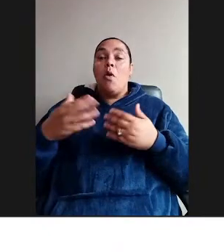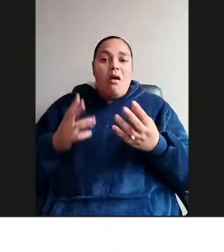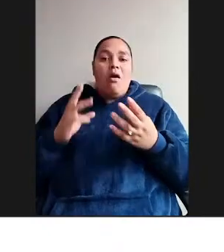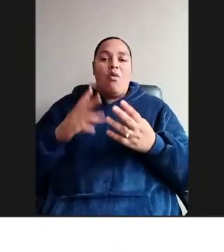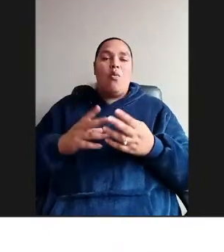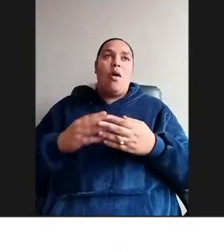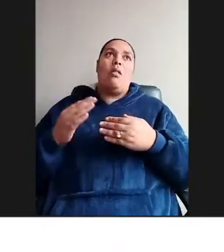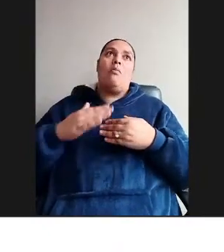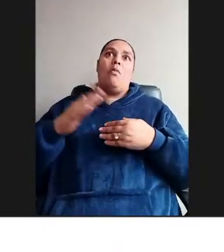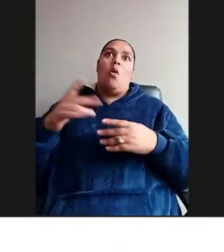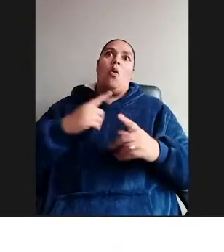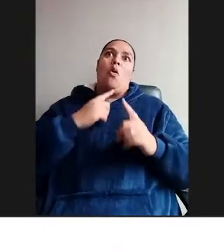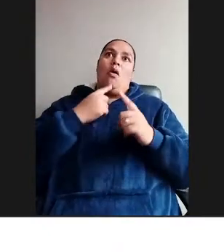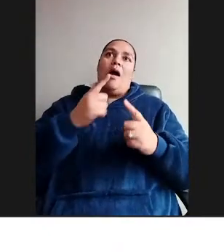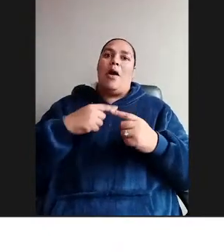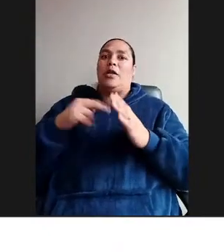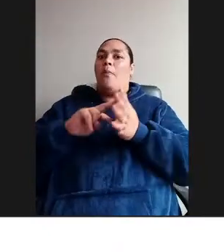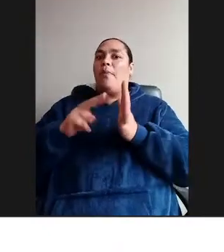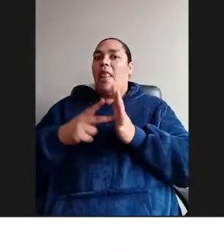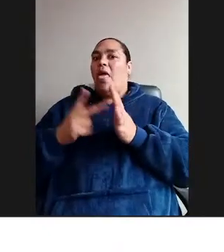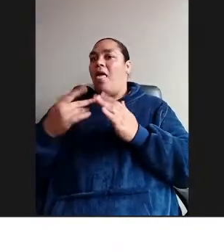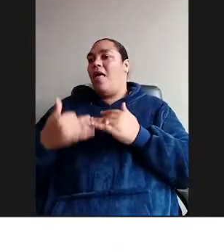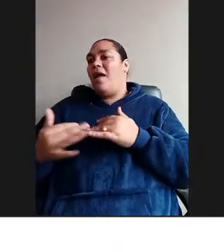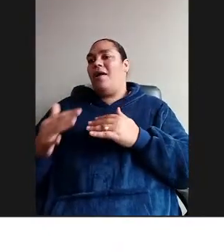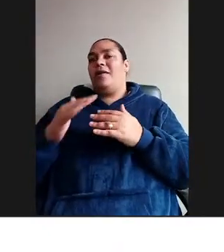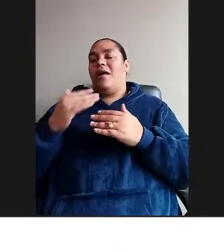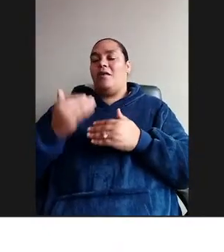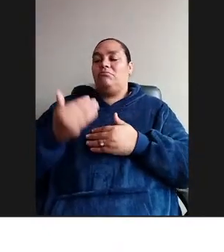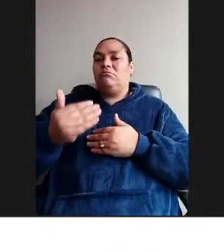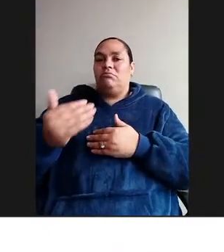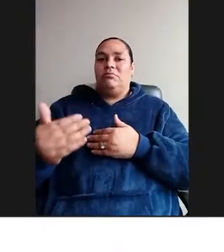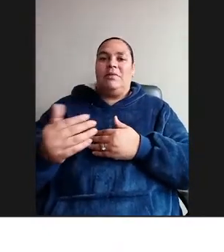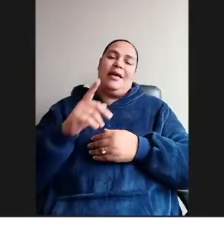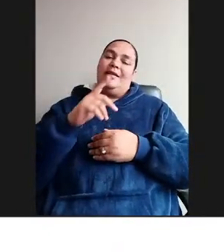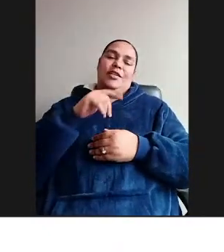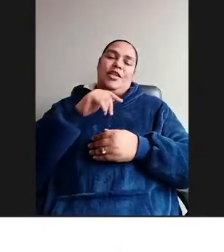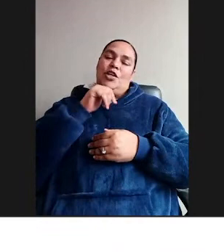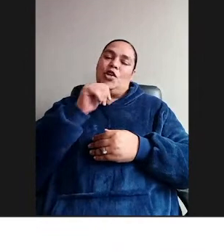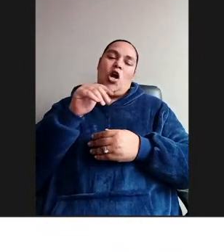and the sequence of going live, and that should not be in the public domain.